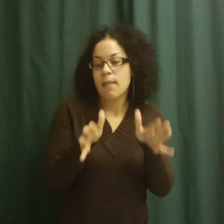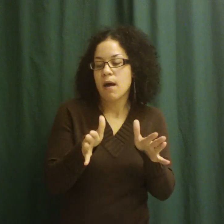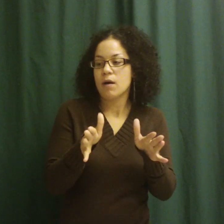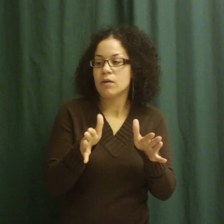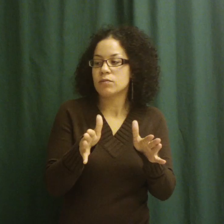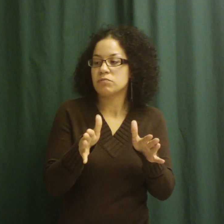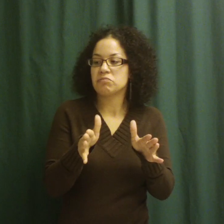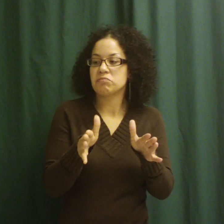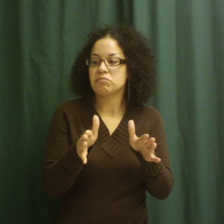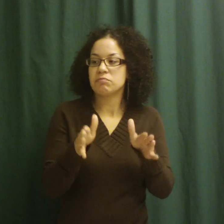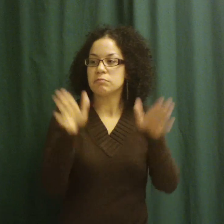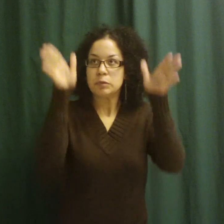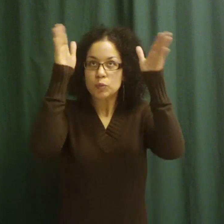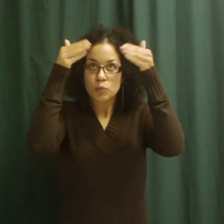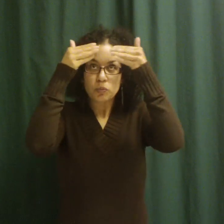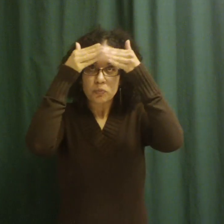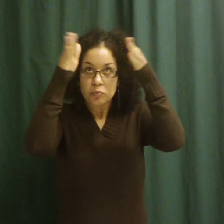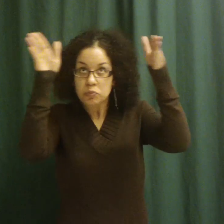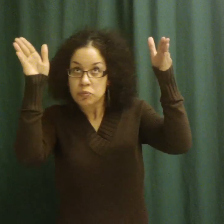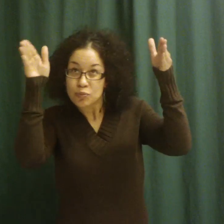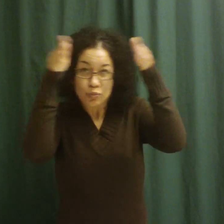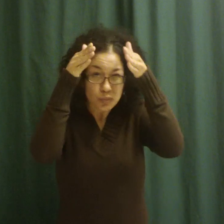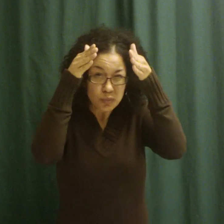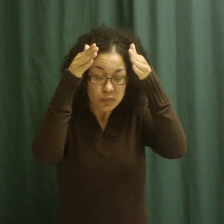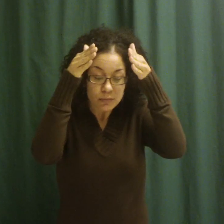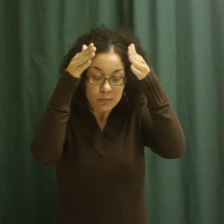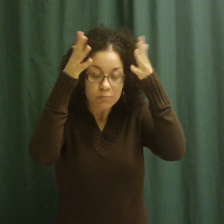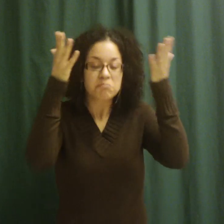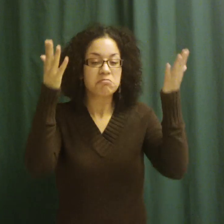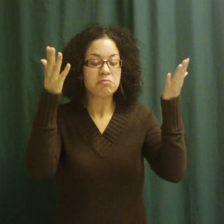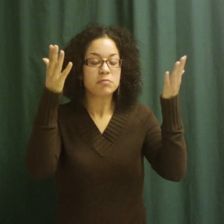words, without ever learning algebra.